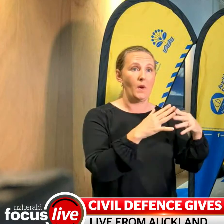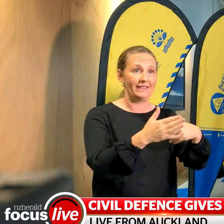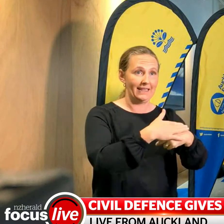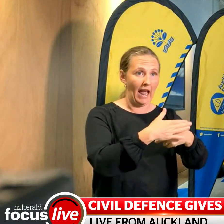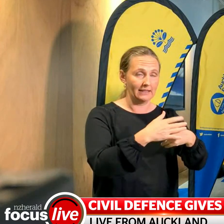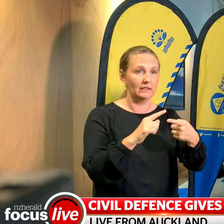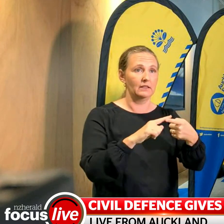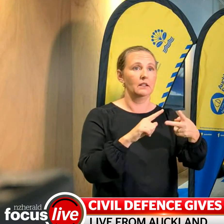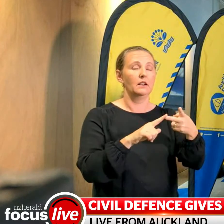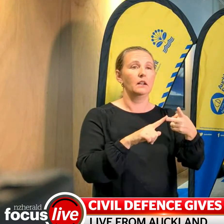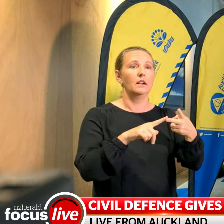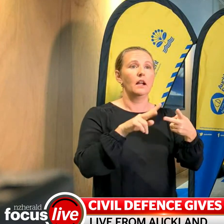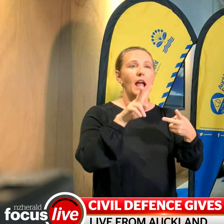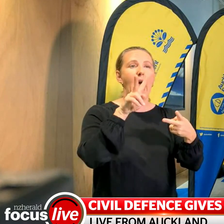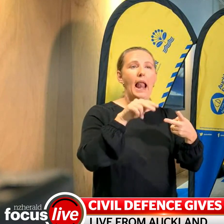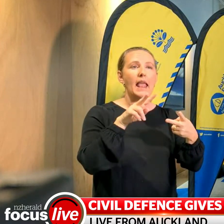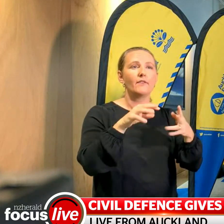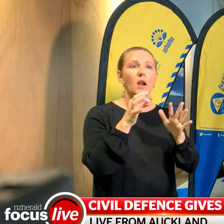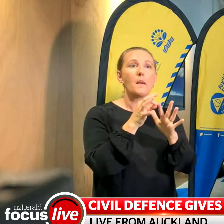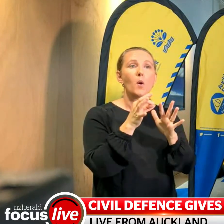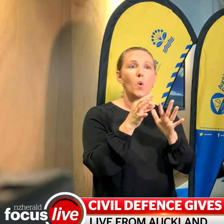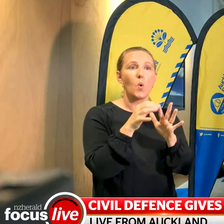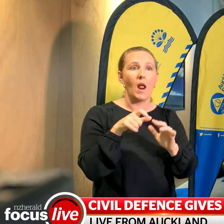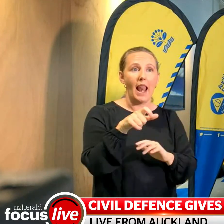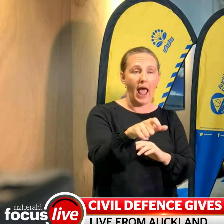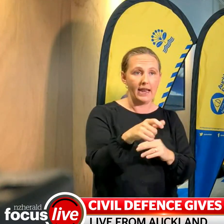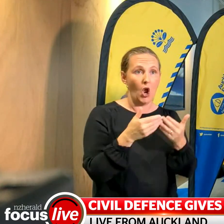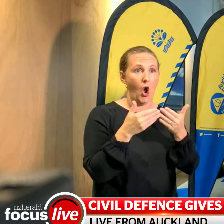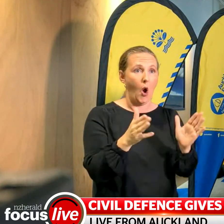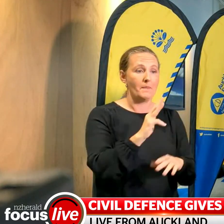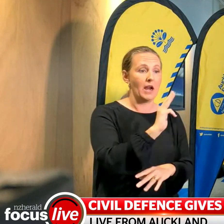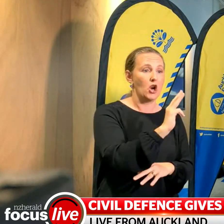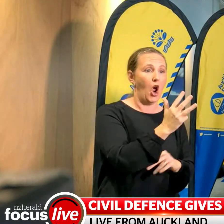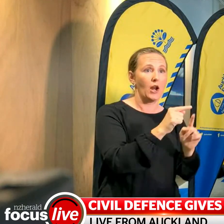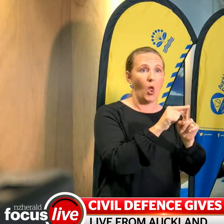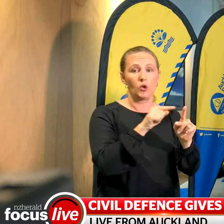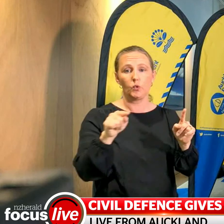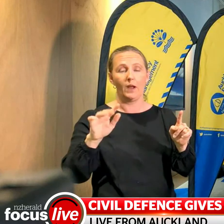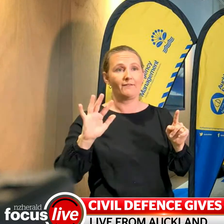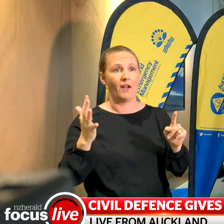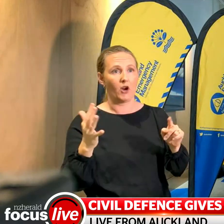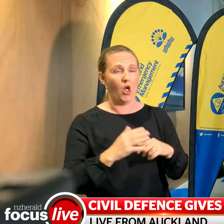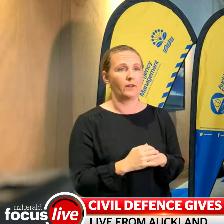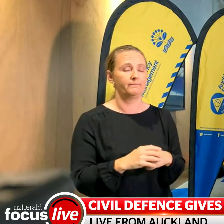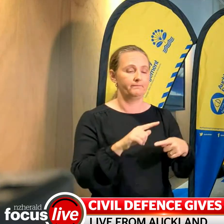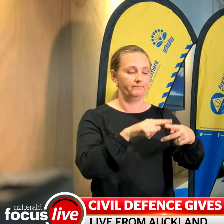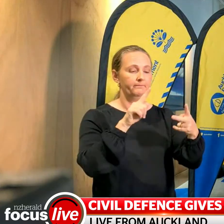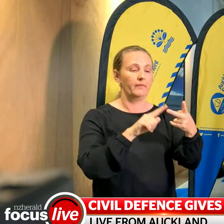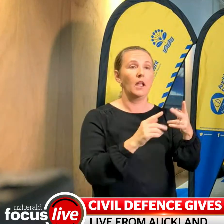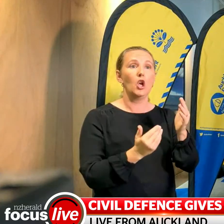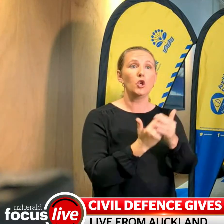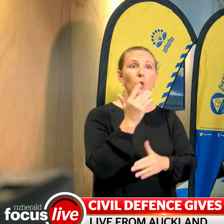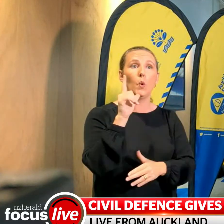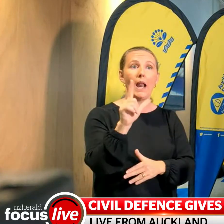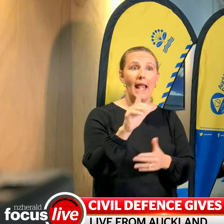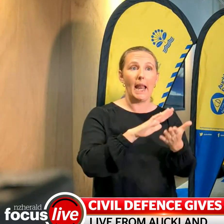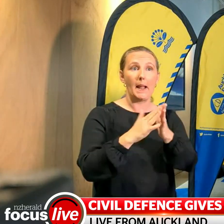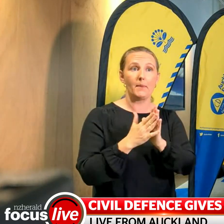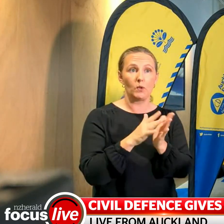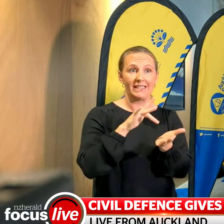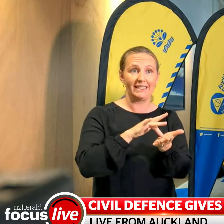11 Puhu Road, Lane, and that's open from 9 a.m. to 5 p.m. New Lynn Community